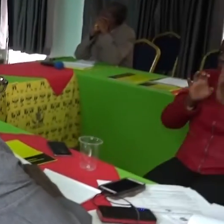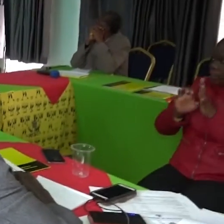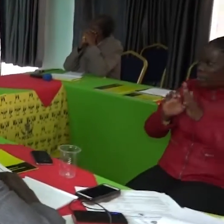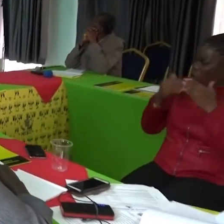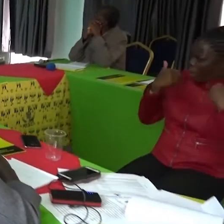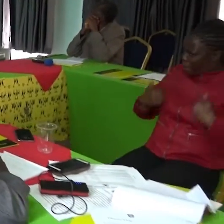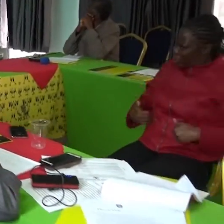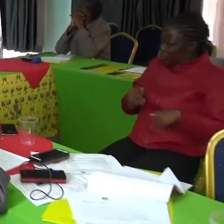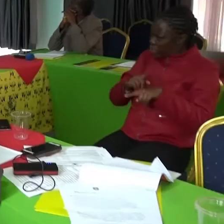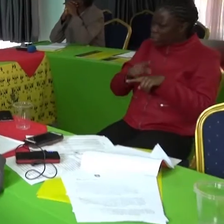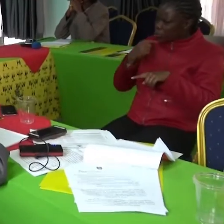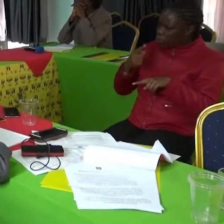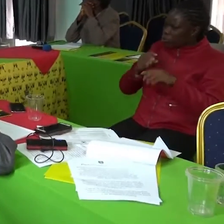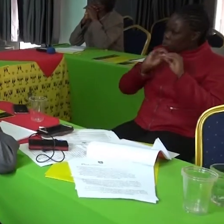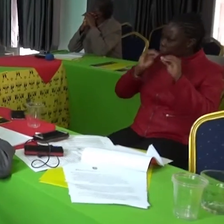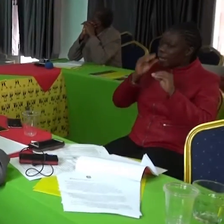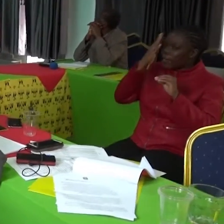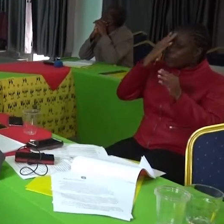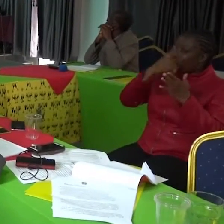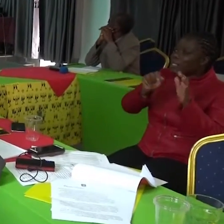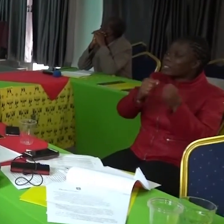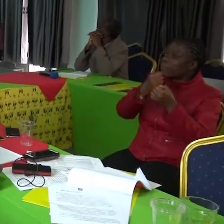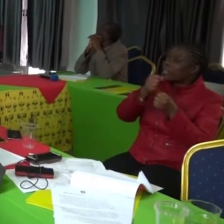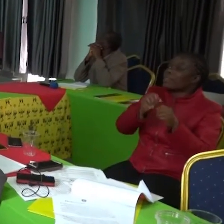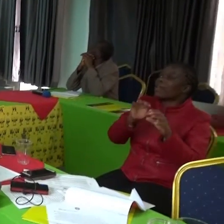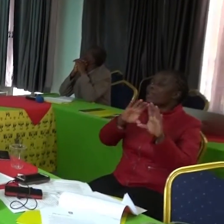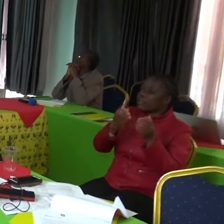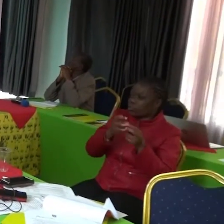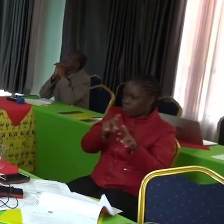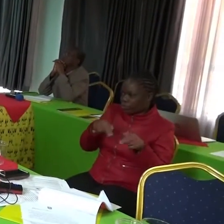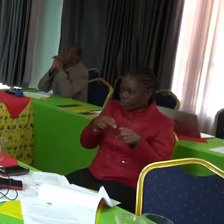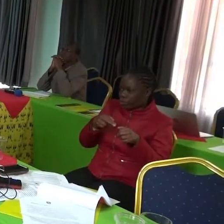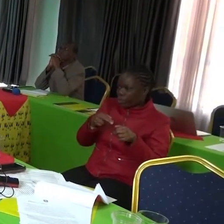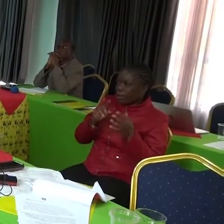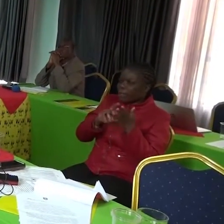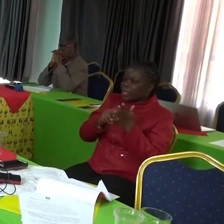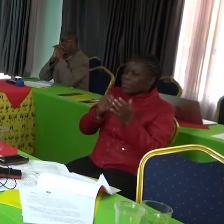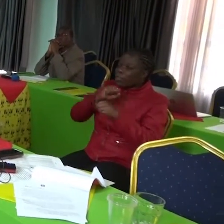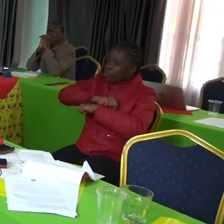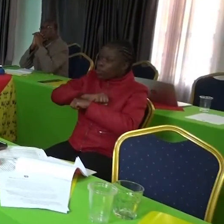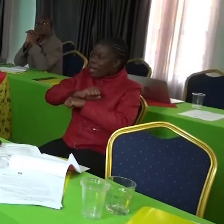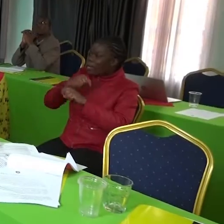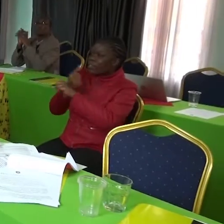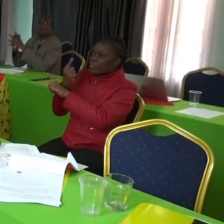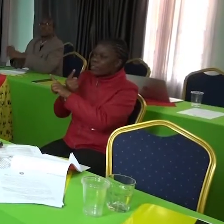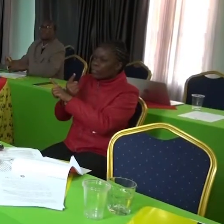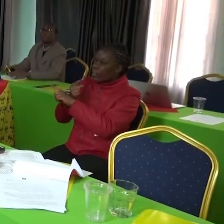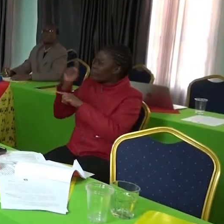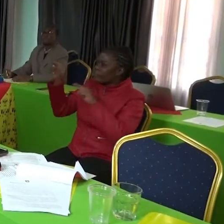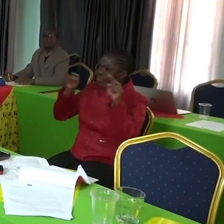is when I know. But that's what we are saying. So the schools are scattered. What we did, we brought them